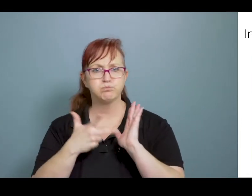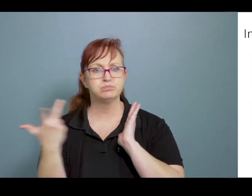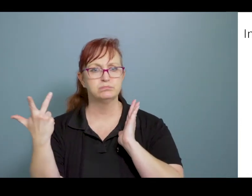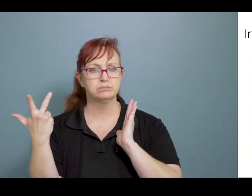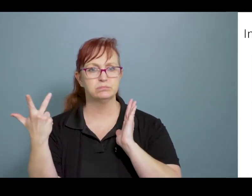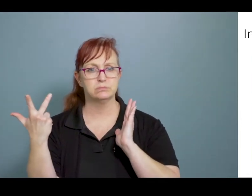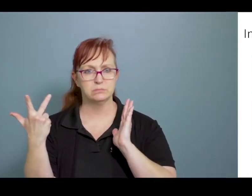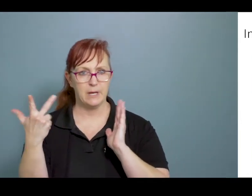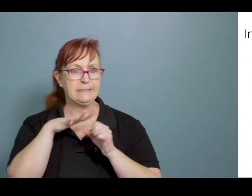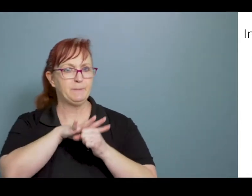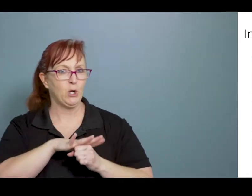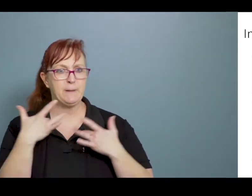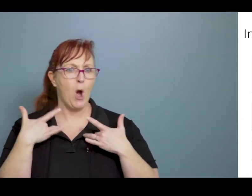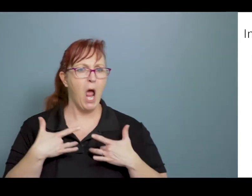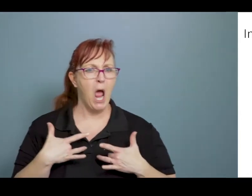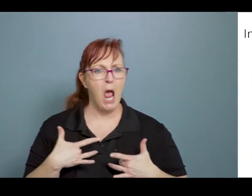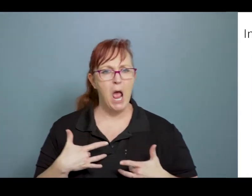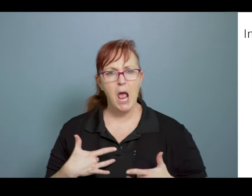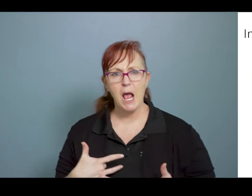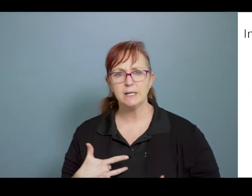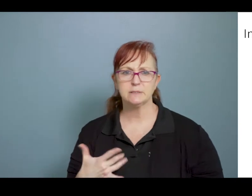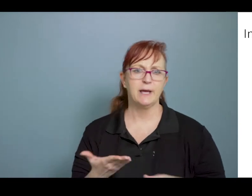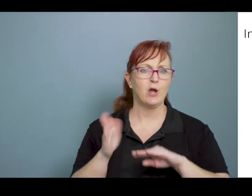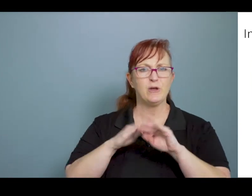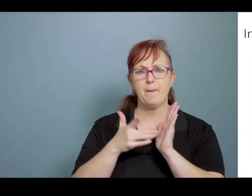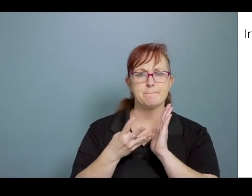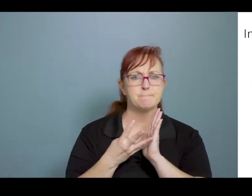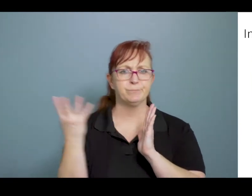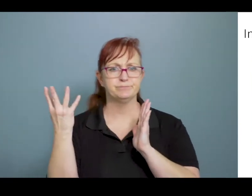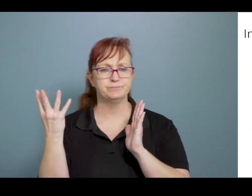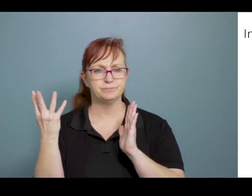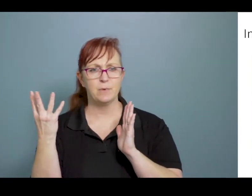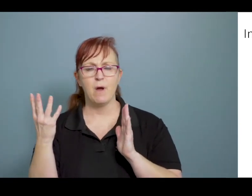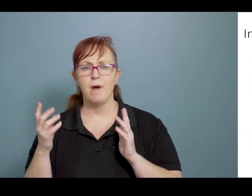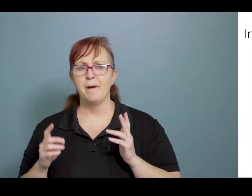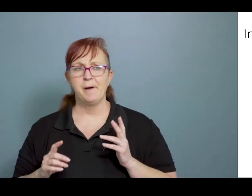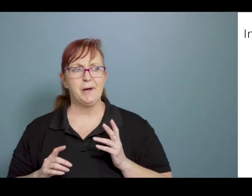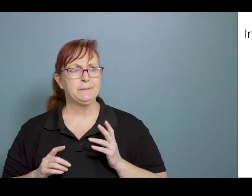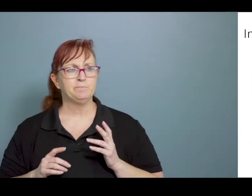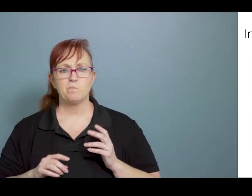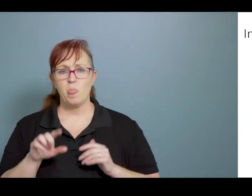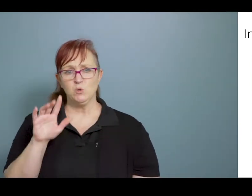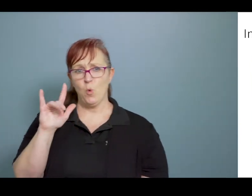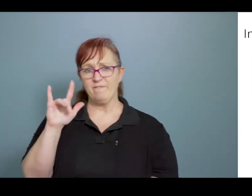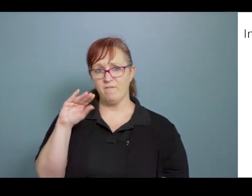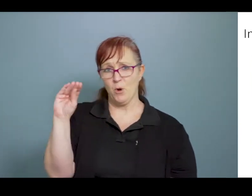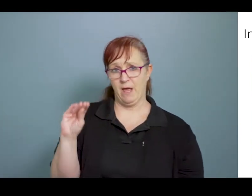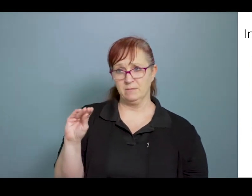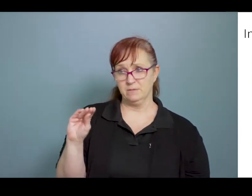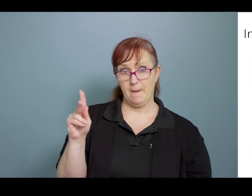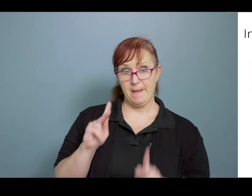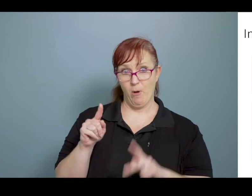People experiencing depressive symptoms has increased fourfold. And 25% of people